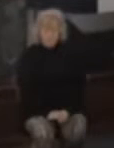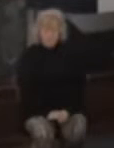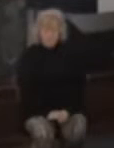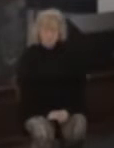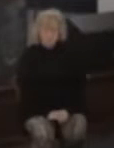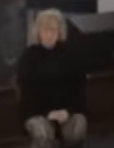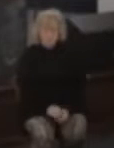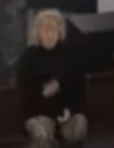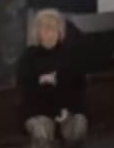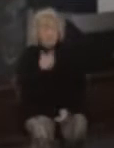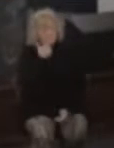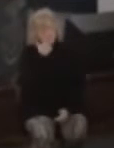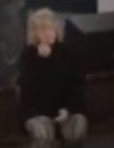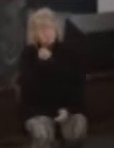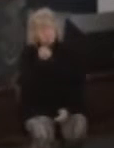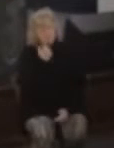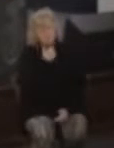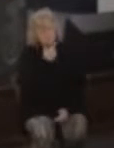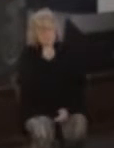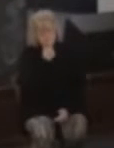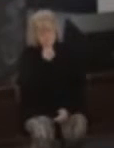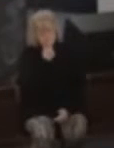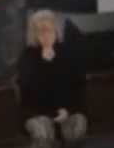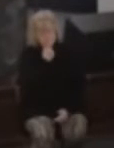That's interesting.